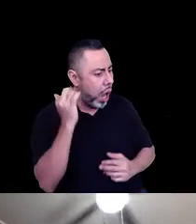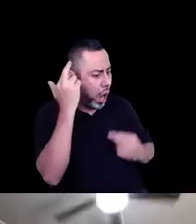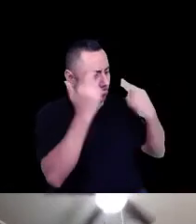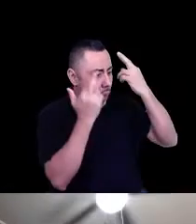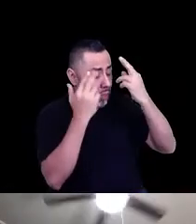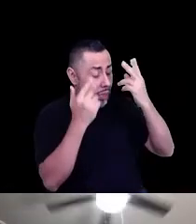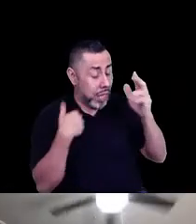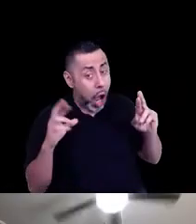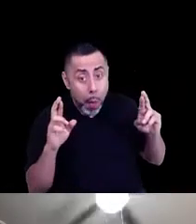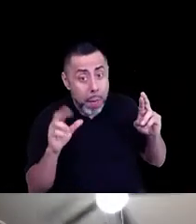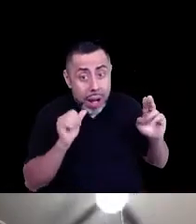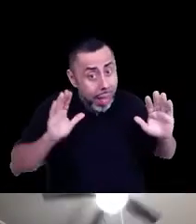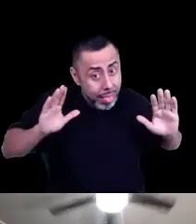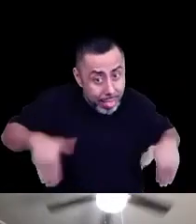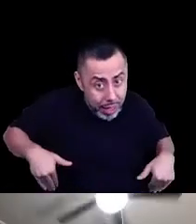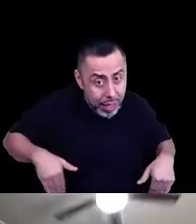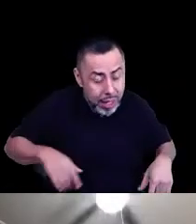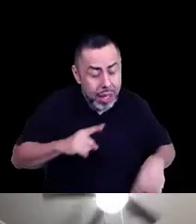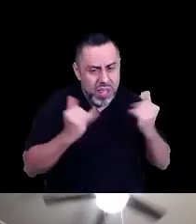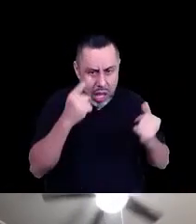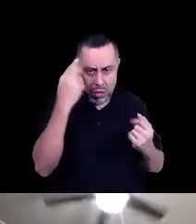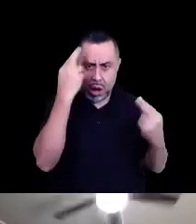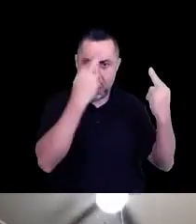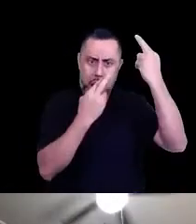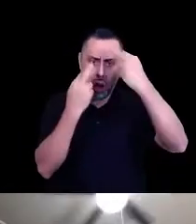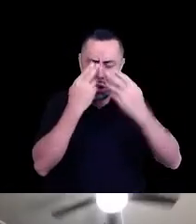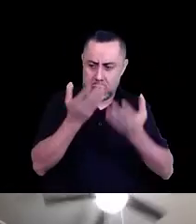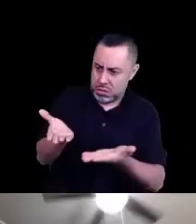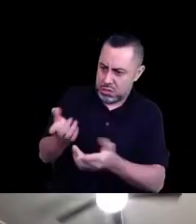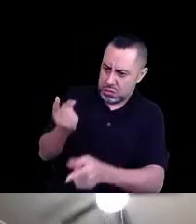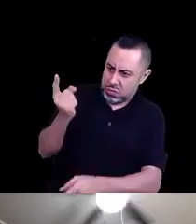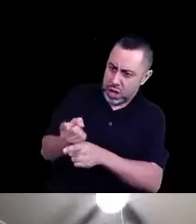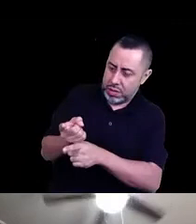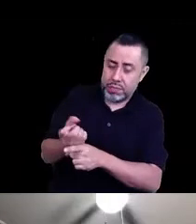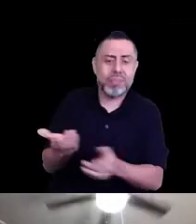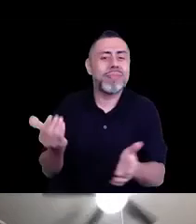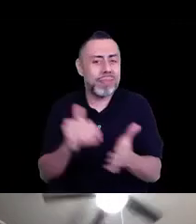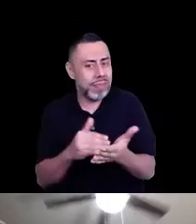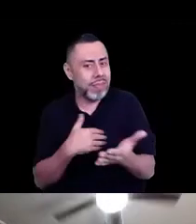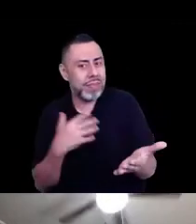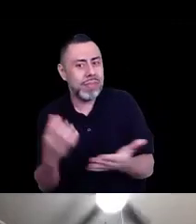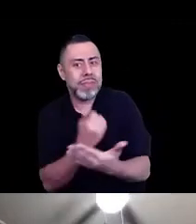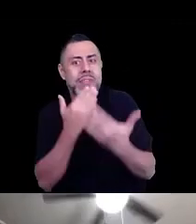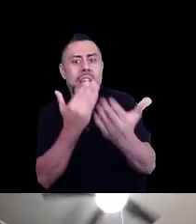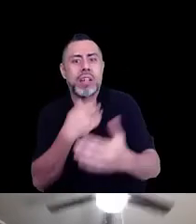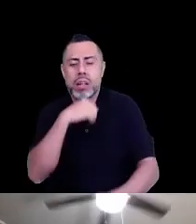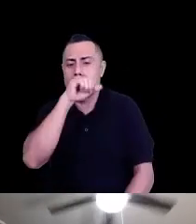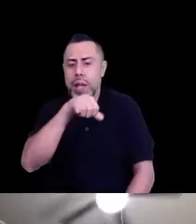yes, they're right. So thank you again. I love coming to this.